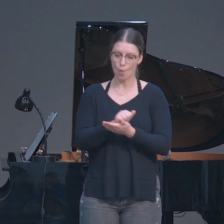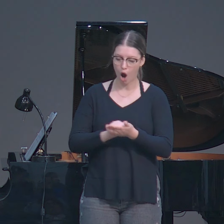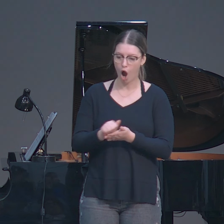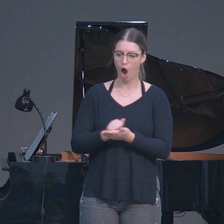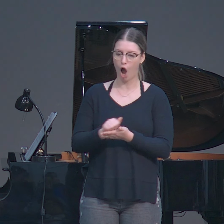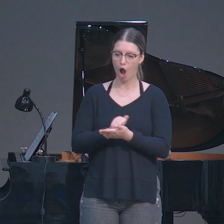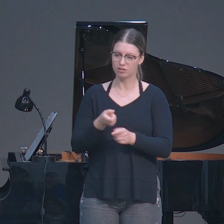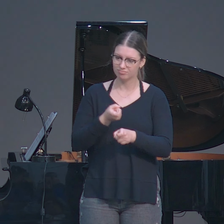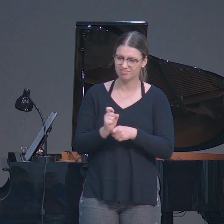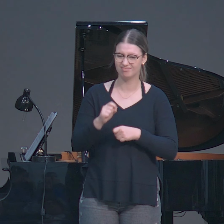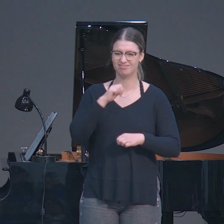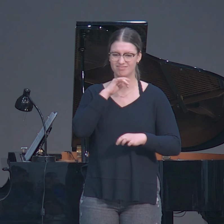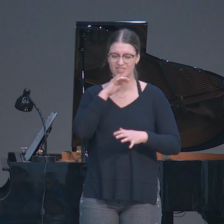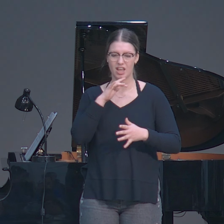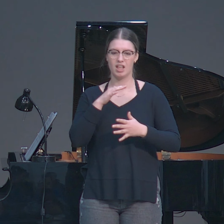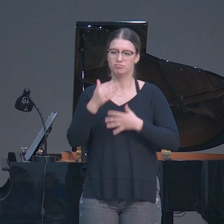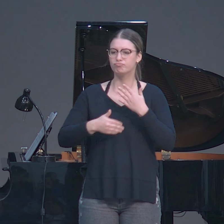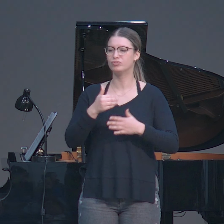get wet, and